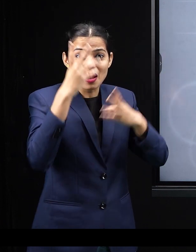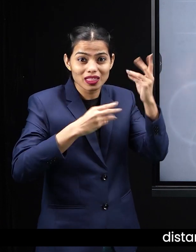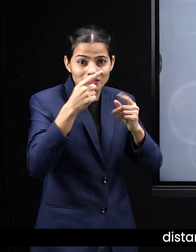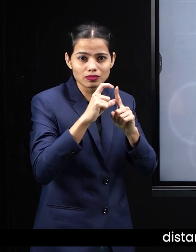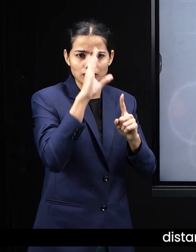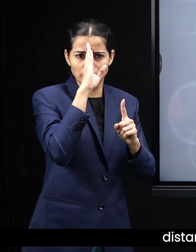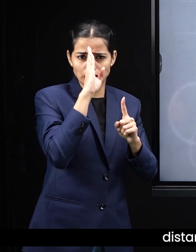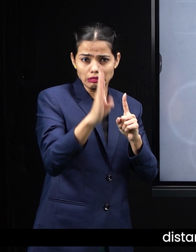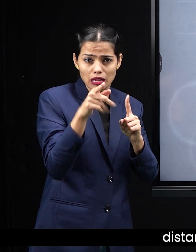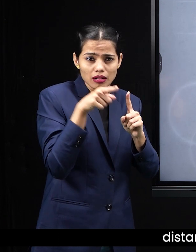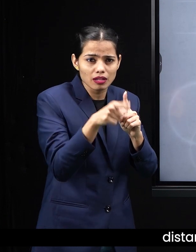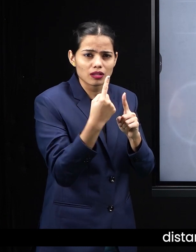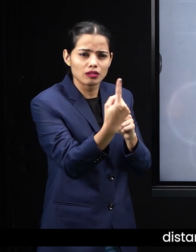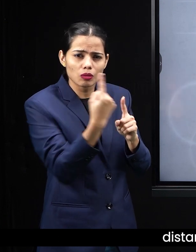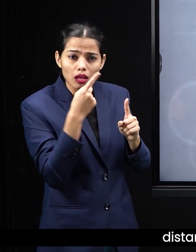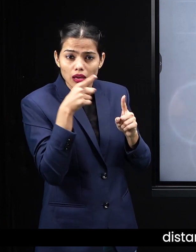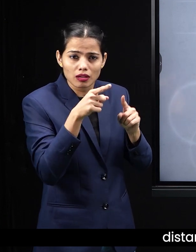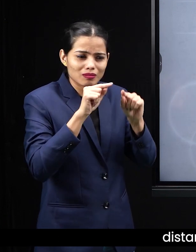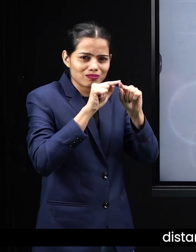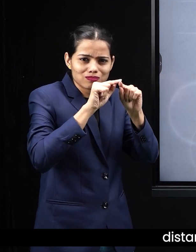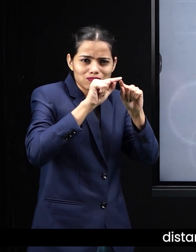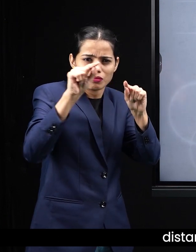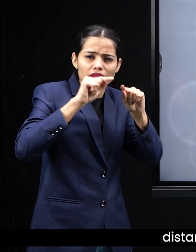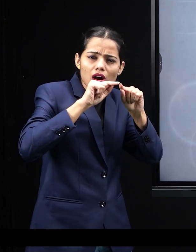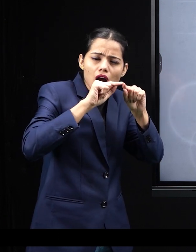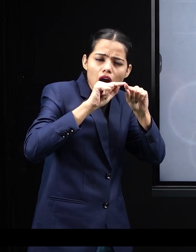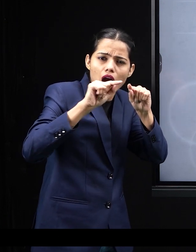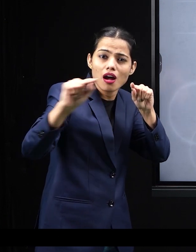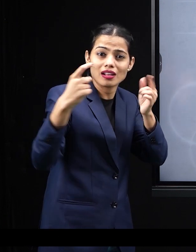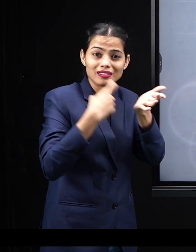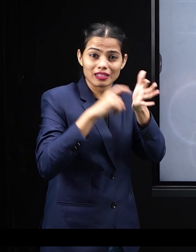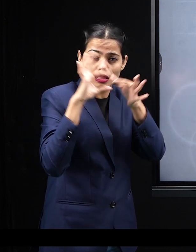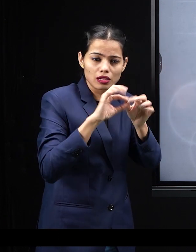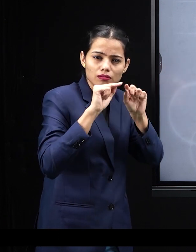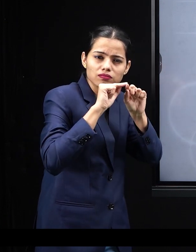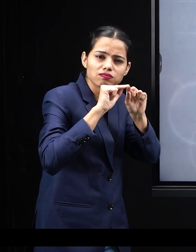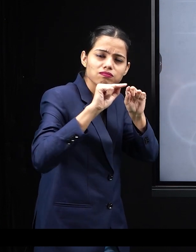Calculate distances and length of chords in relation to the center of a circle.